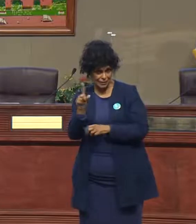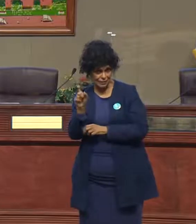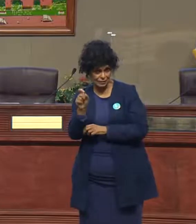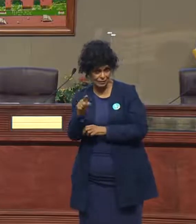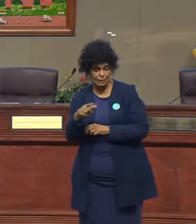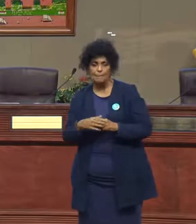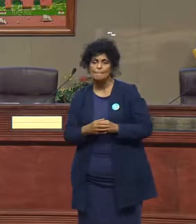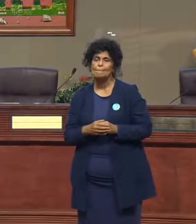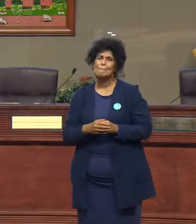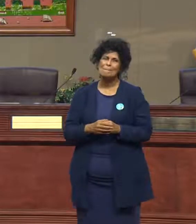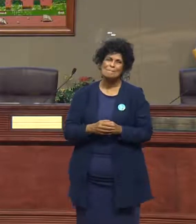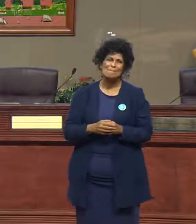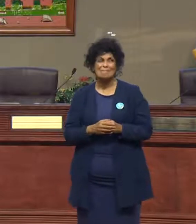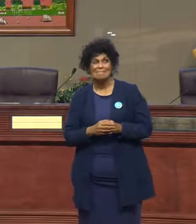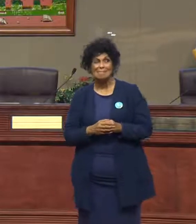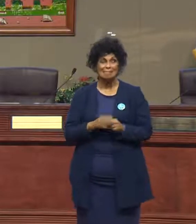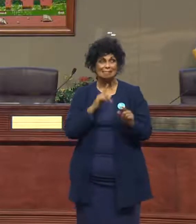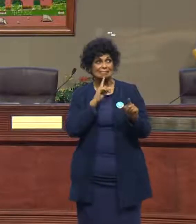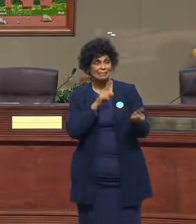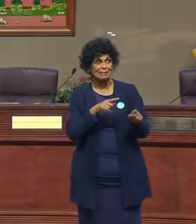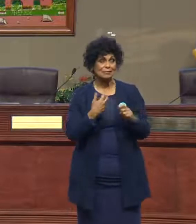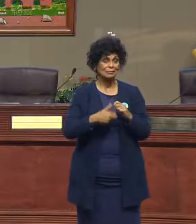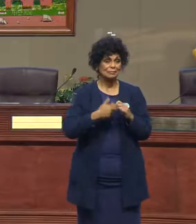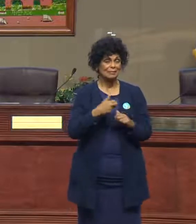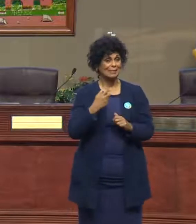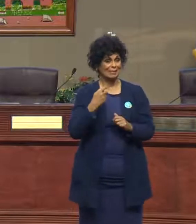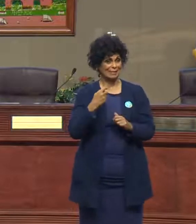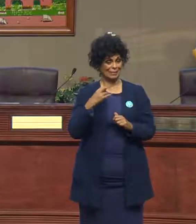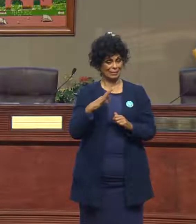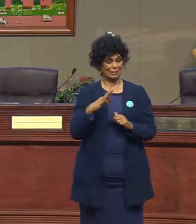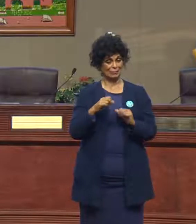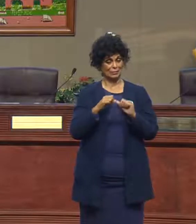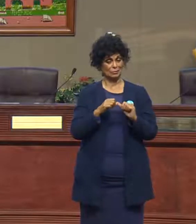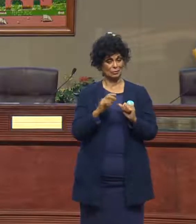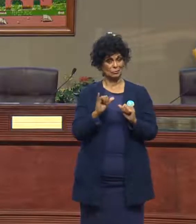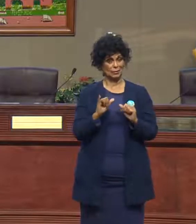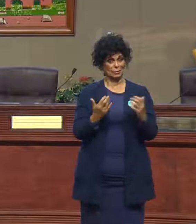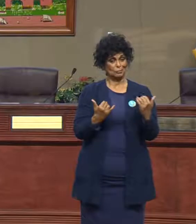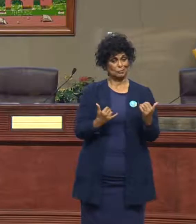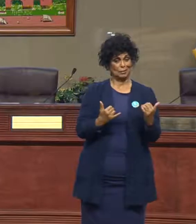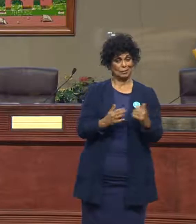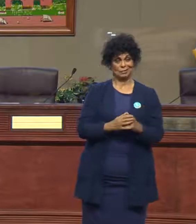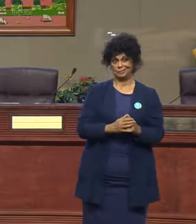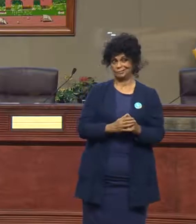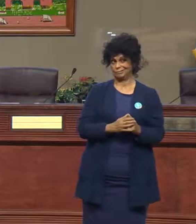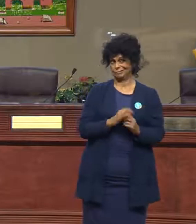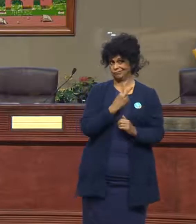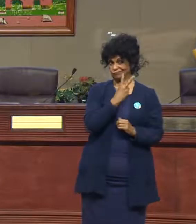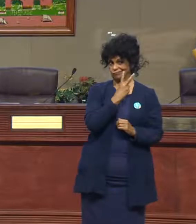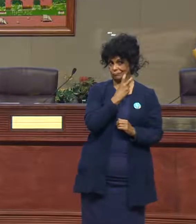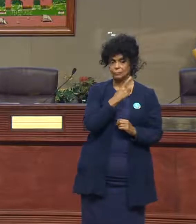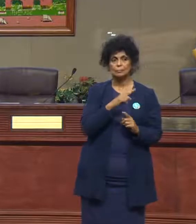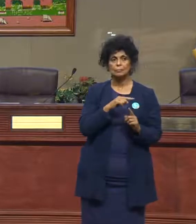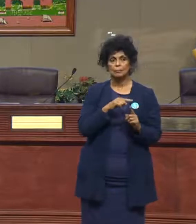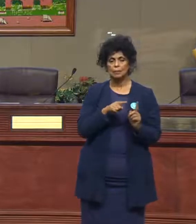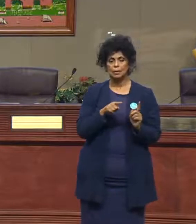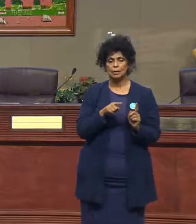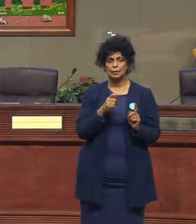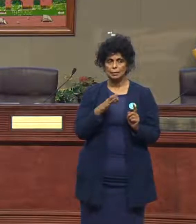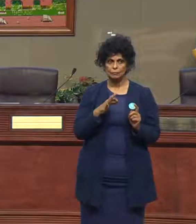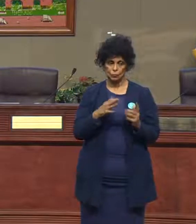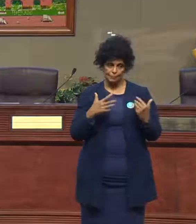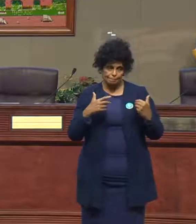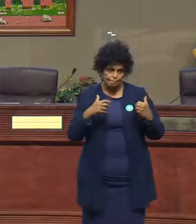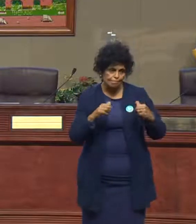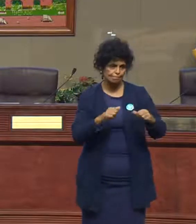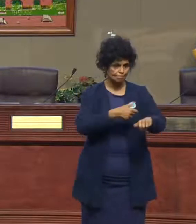continue to be the way they are today, probably not. But I don't know what the yield is going to be from those efforts that we are